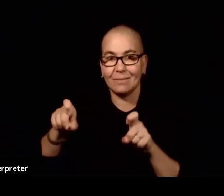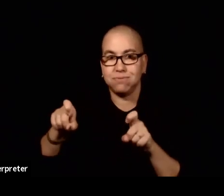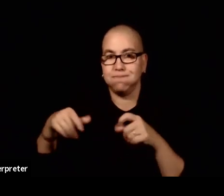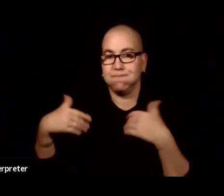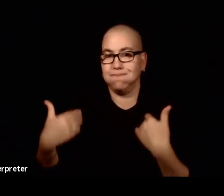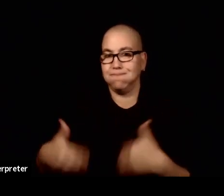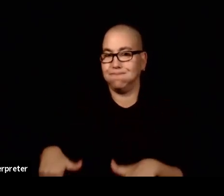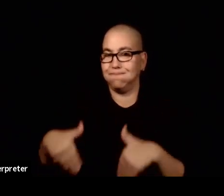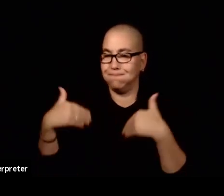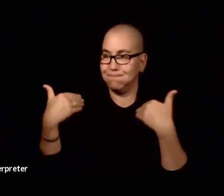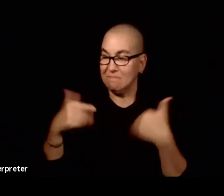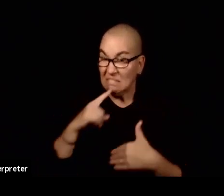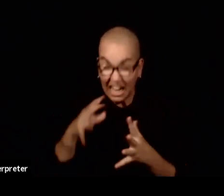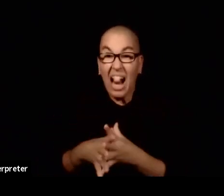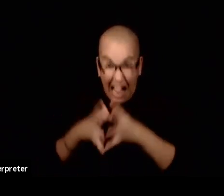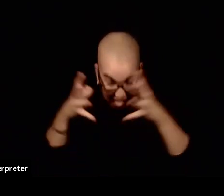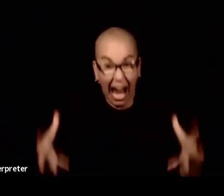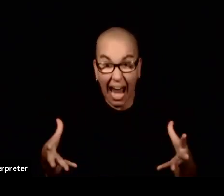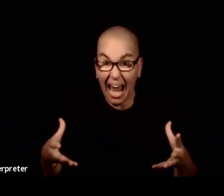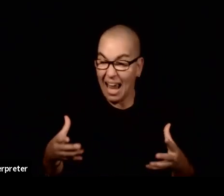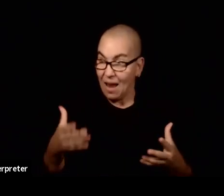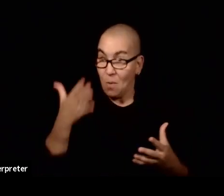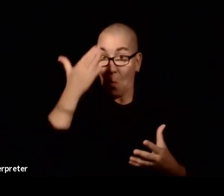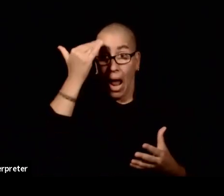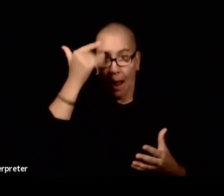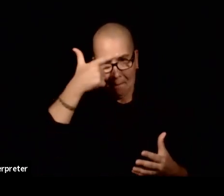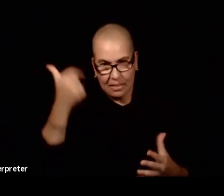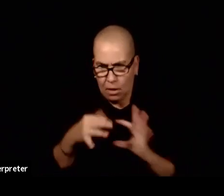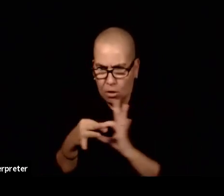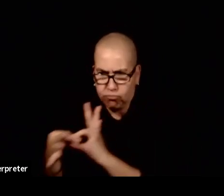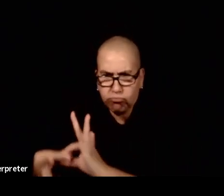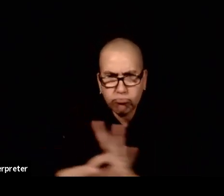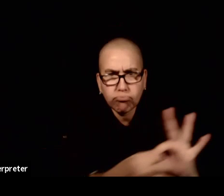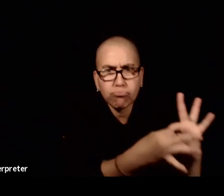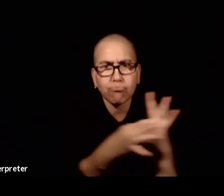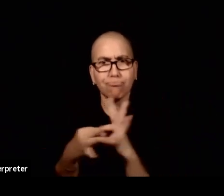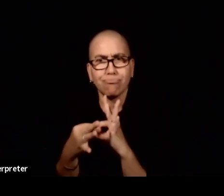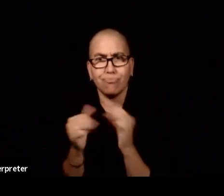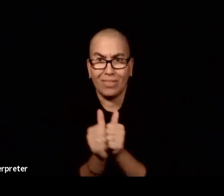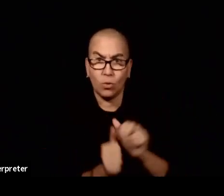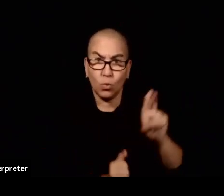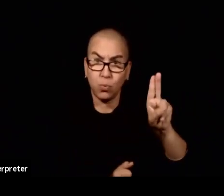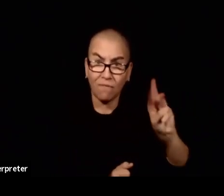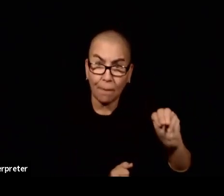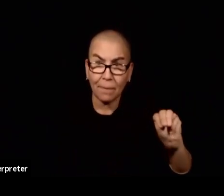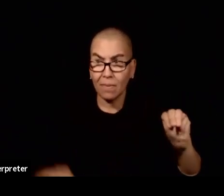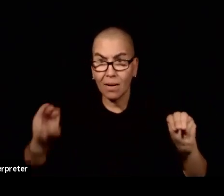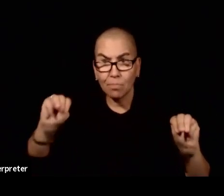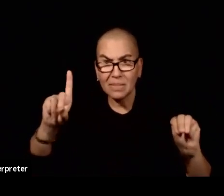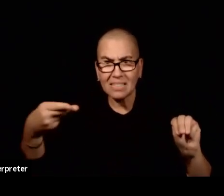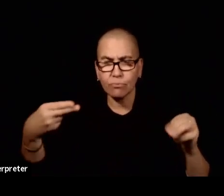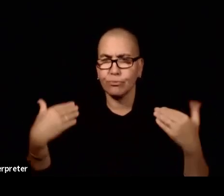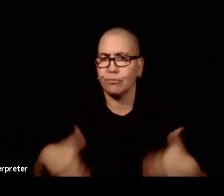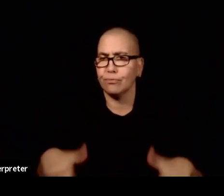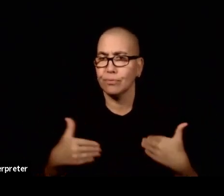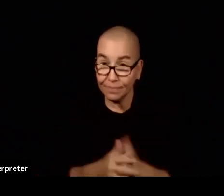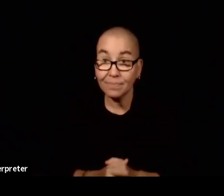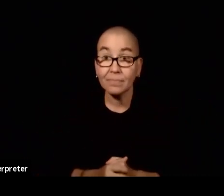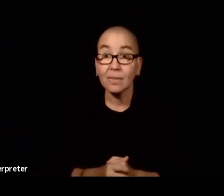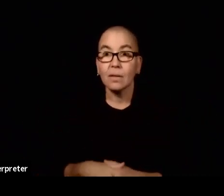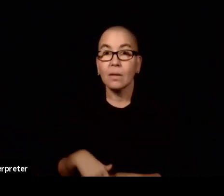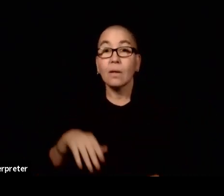that partnership. We also recognize, though, that this fight is far from over, and we're really committed,